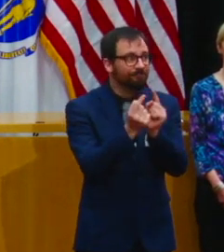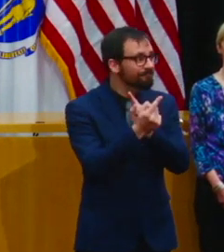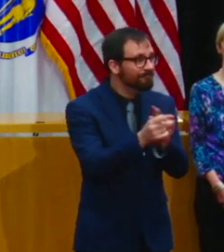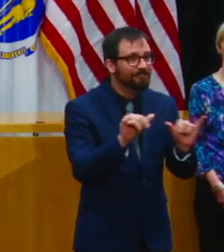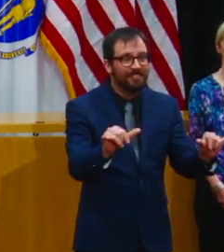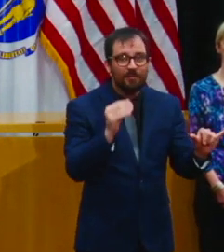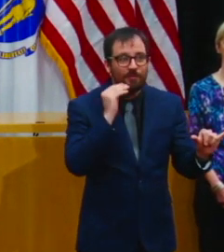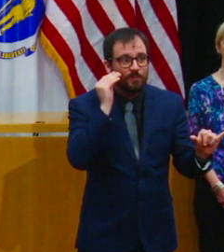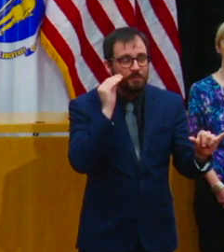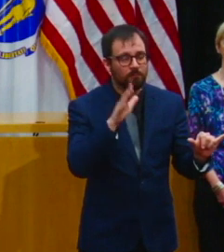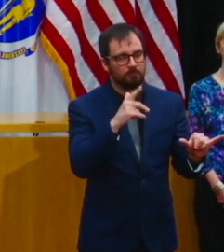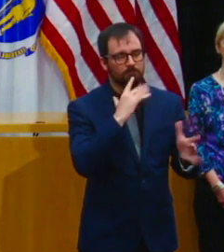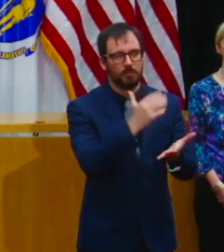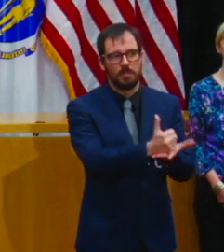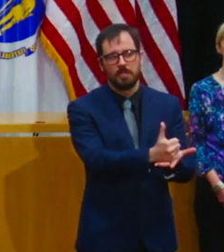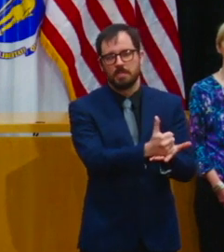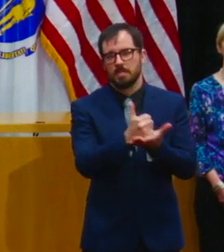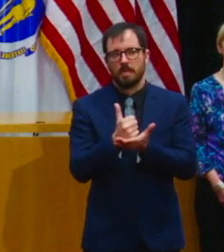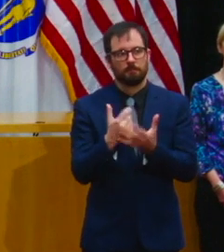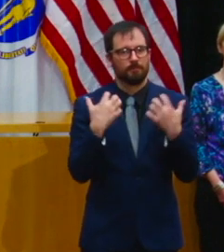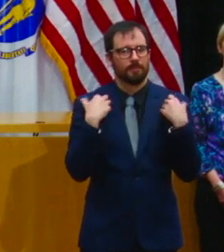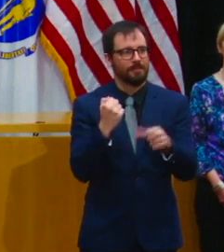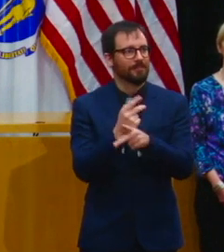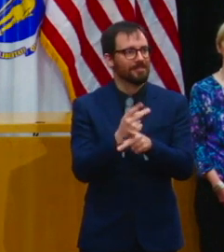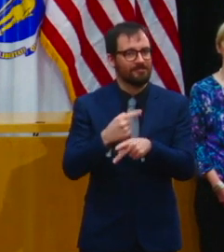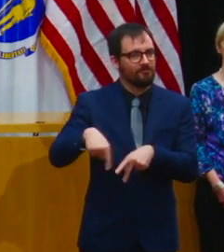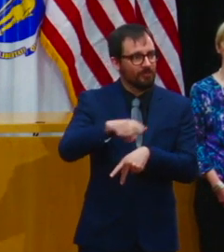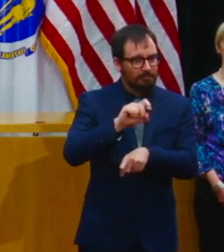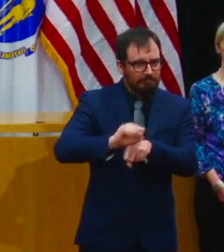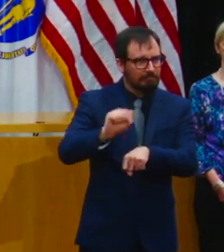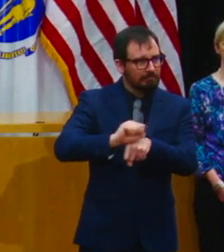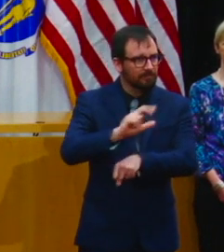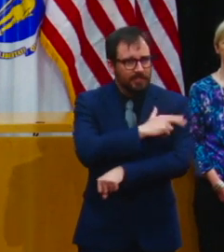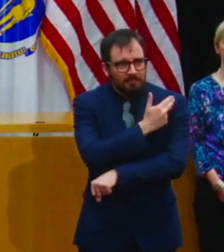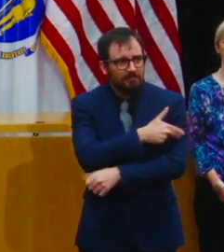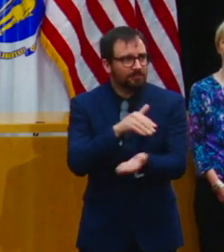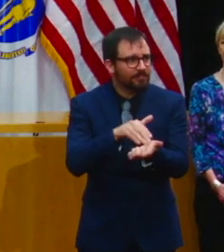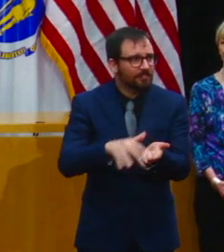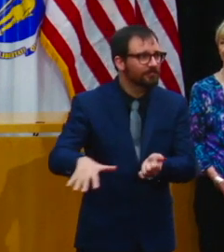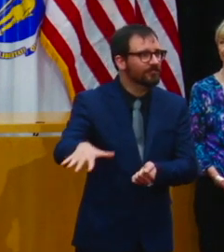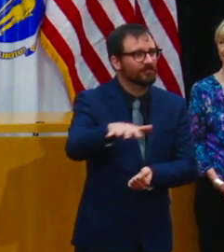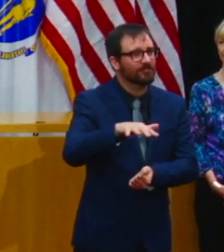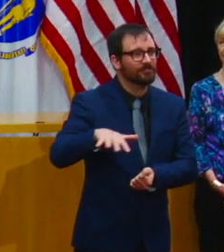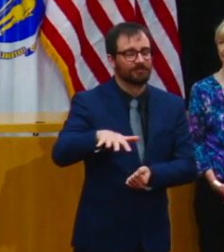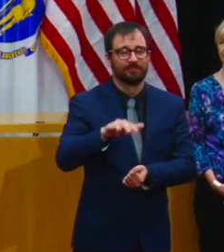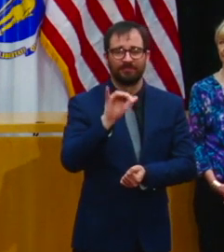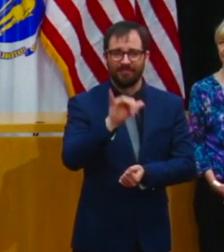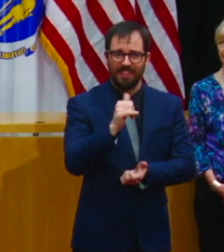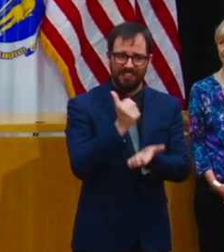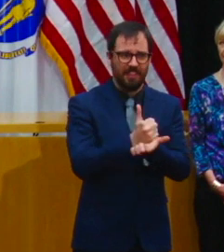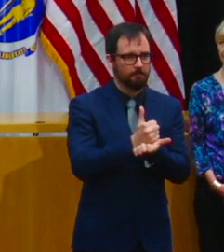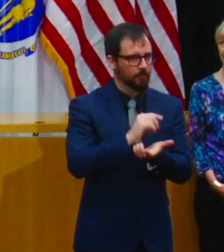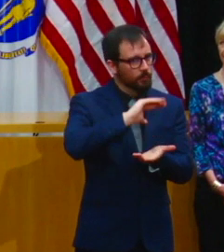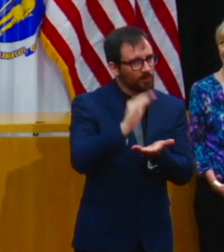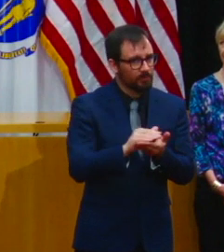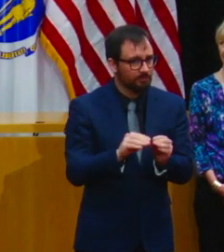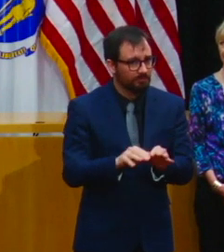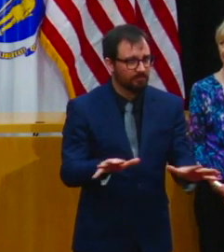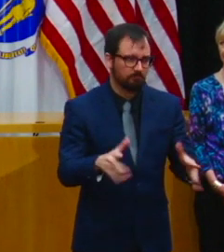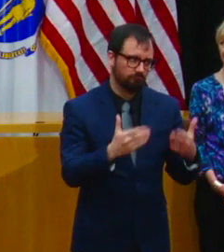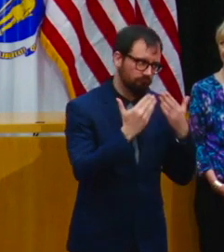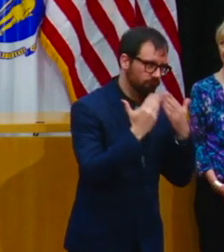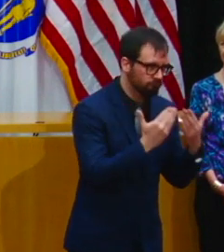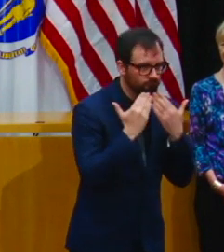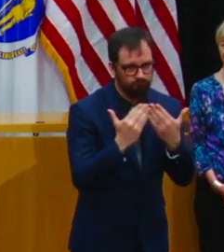to mitigate the wave that could crash at some point on our healthcare system. Please know that we're working around the